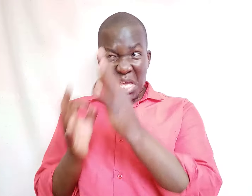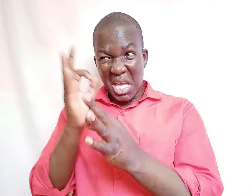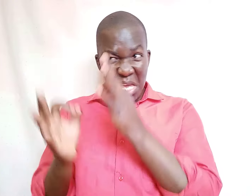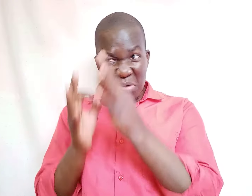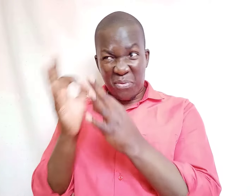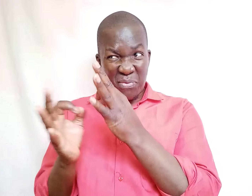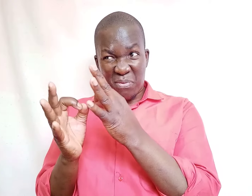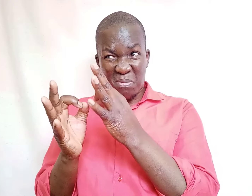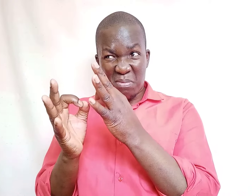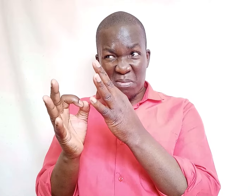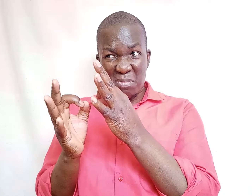if